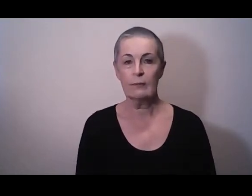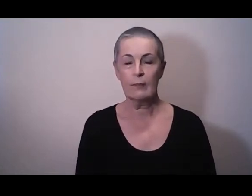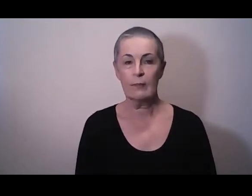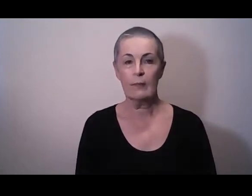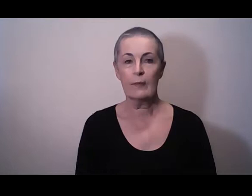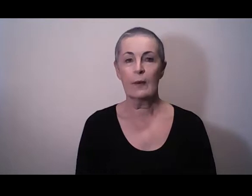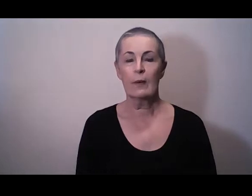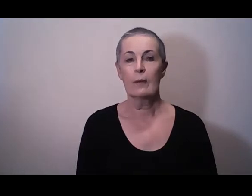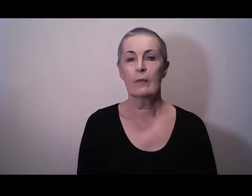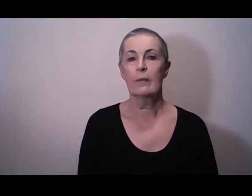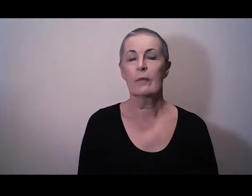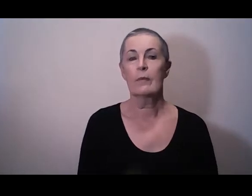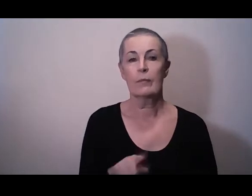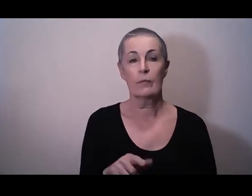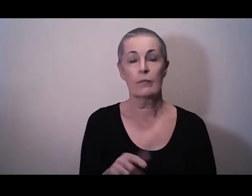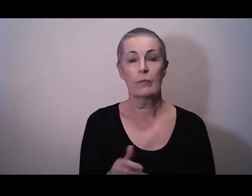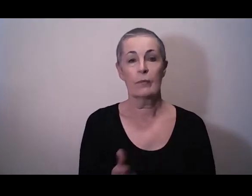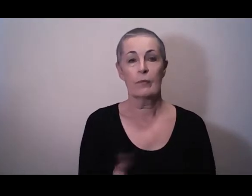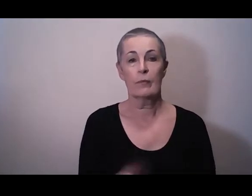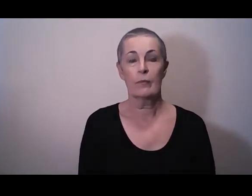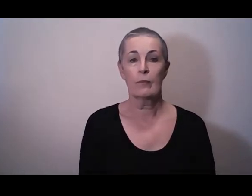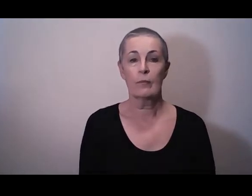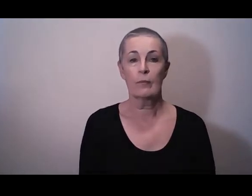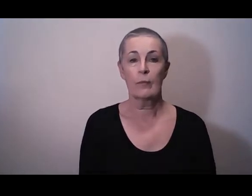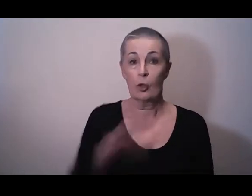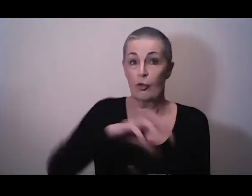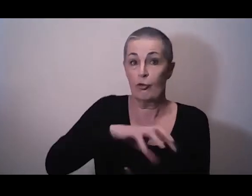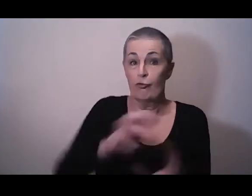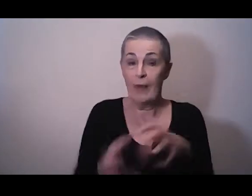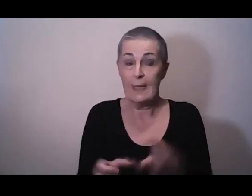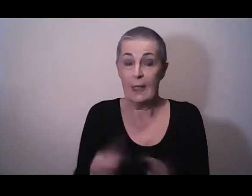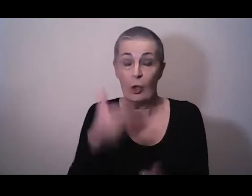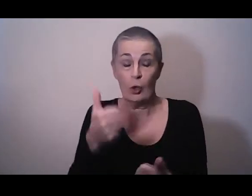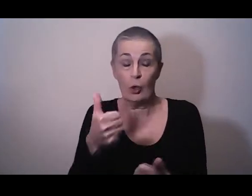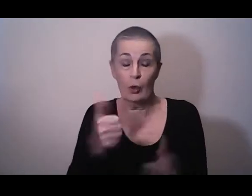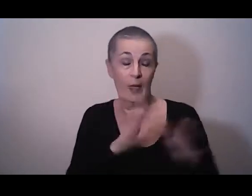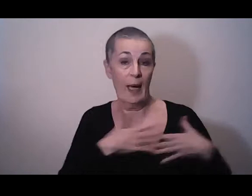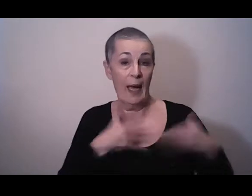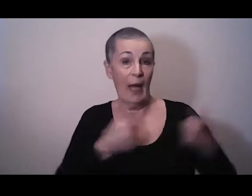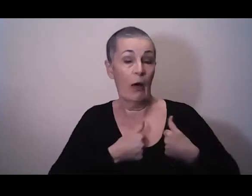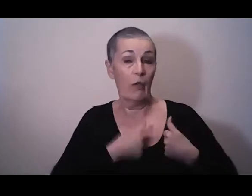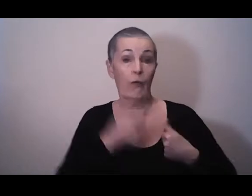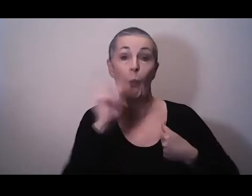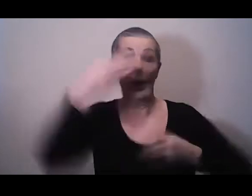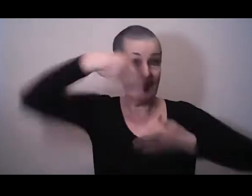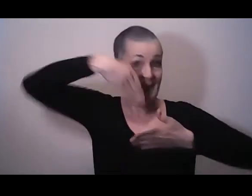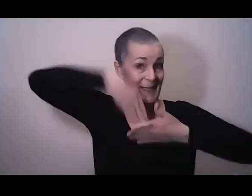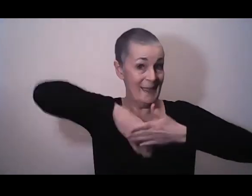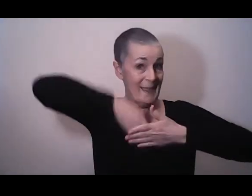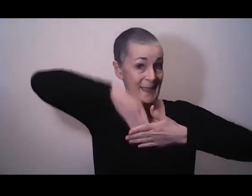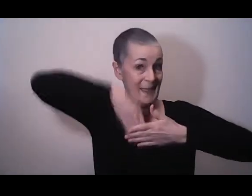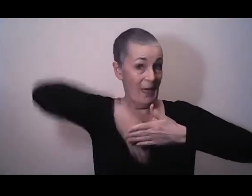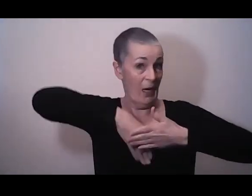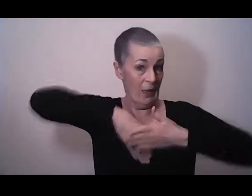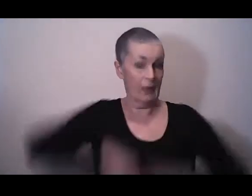the muscles, we also create good health for internal organs, which is very